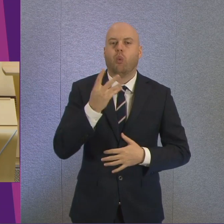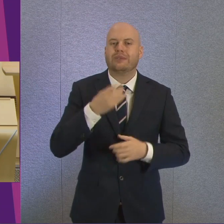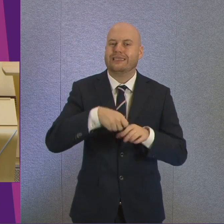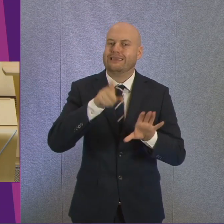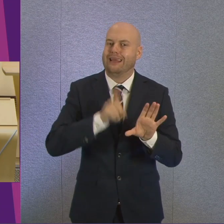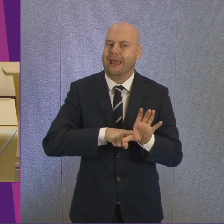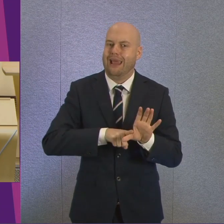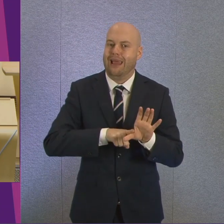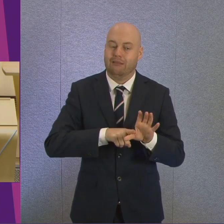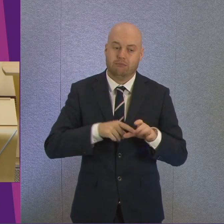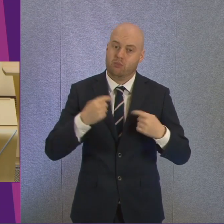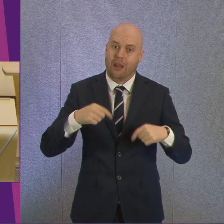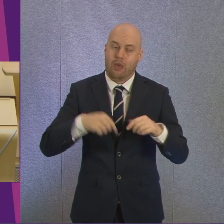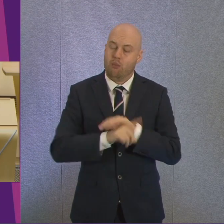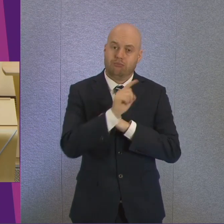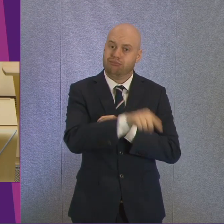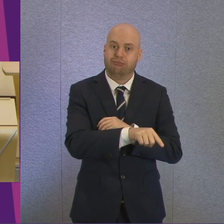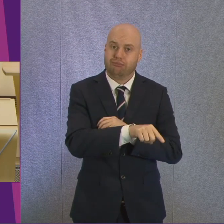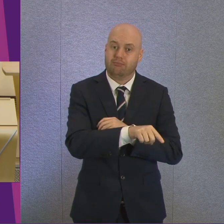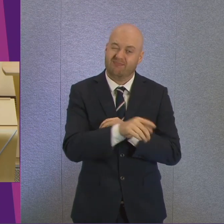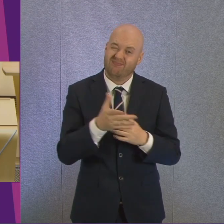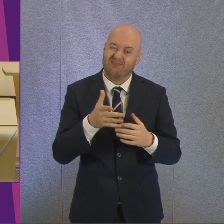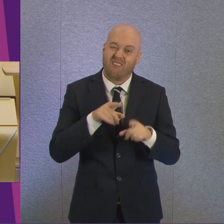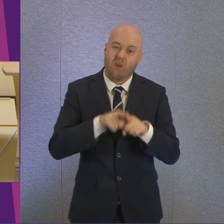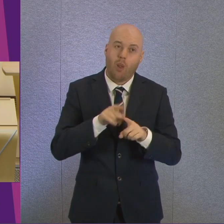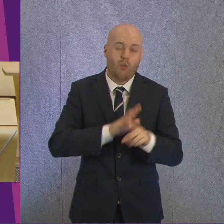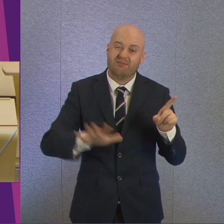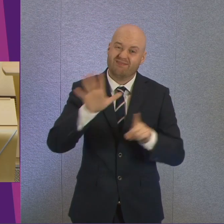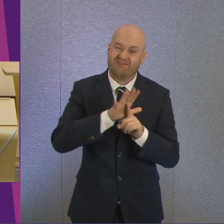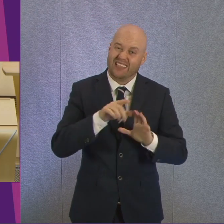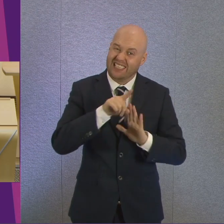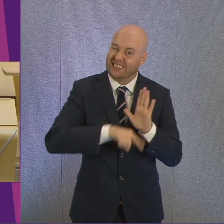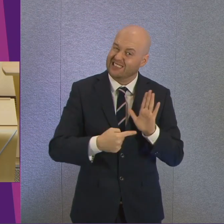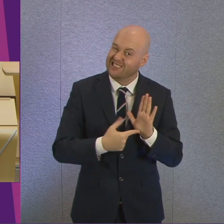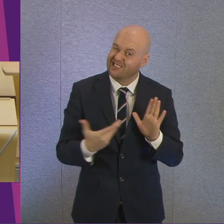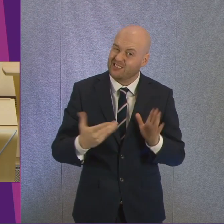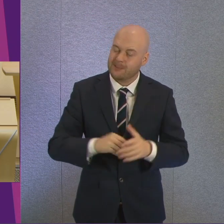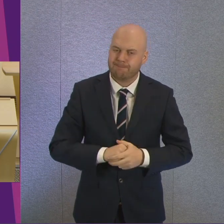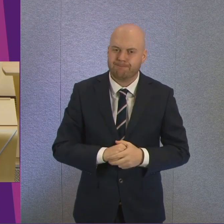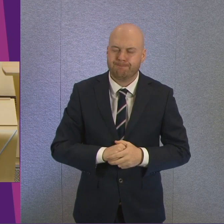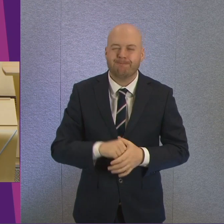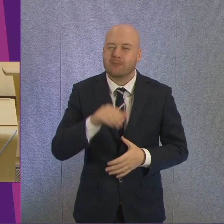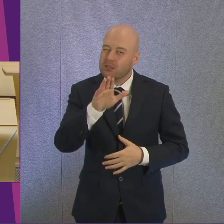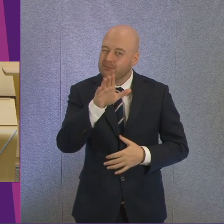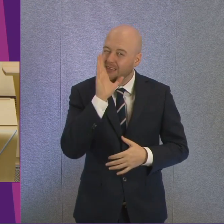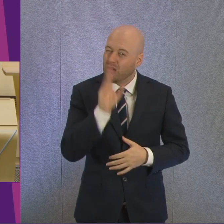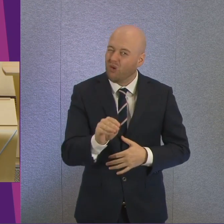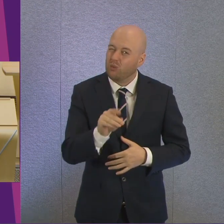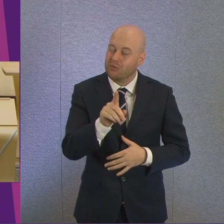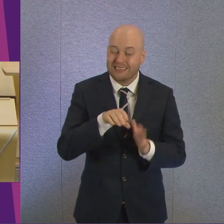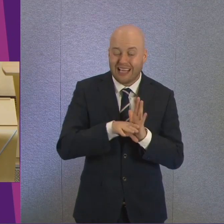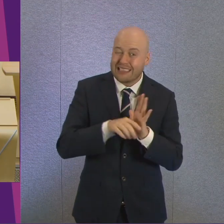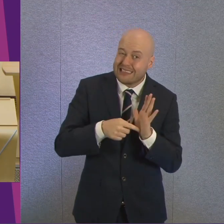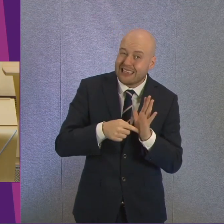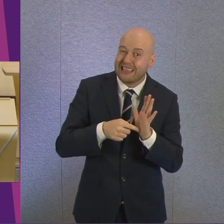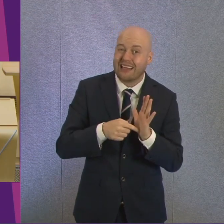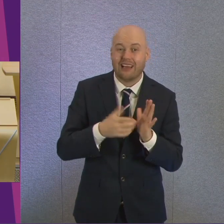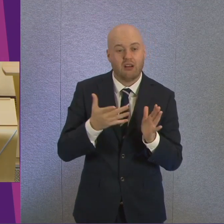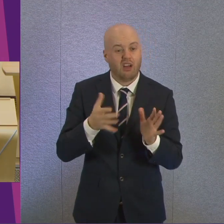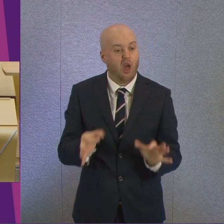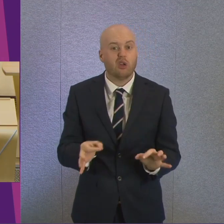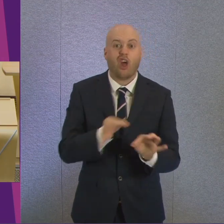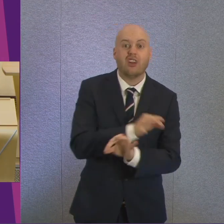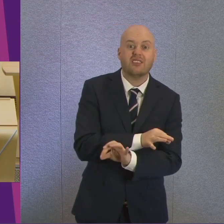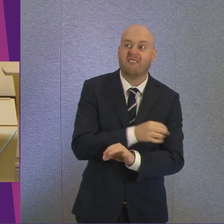measures the guidance sets out. I need to be clear that testing is not an alternative to following the guidance on